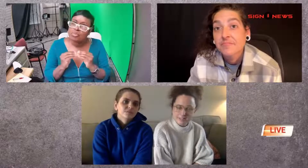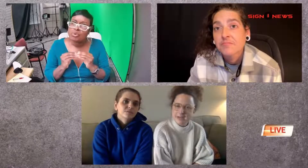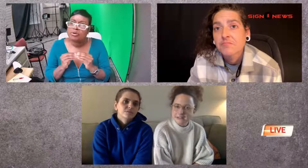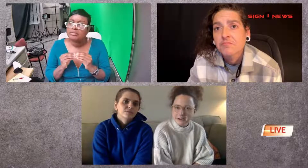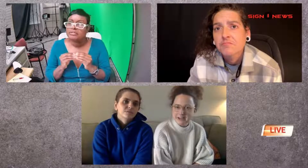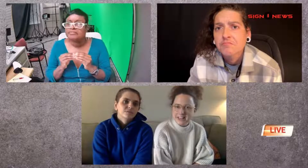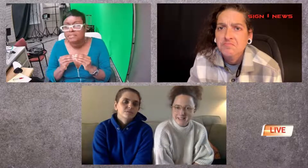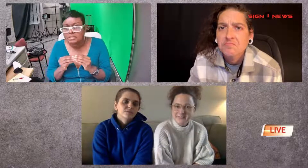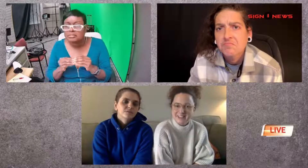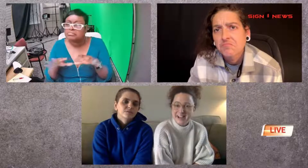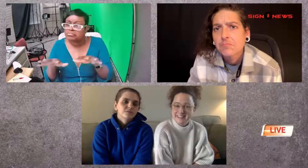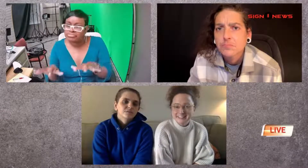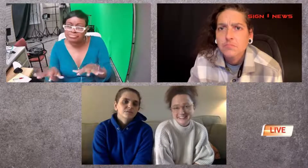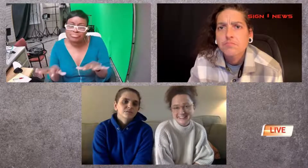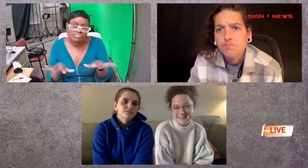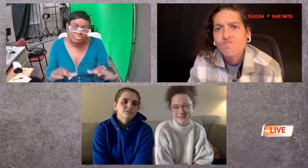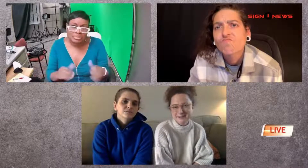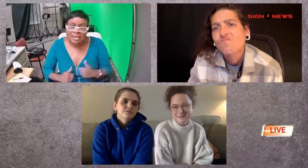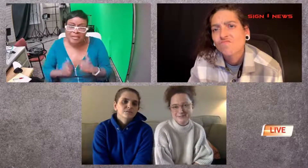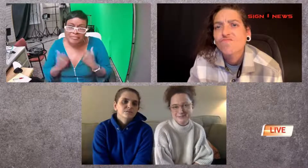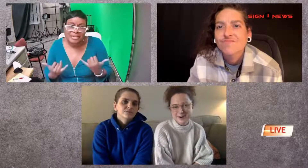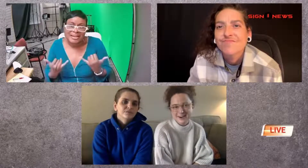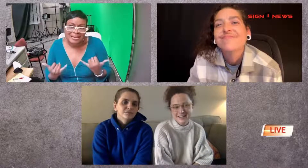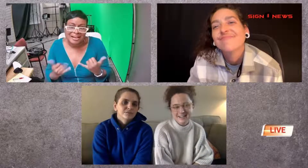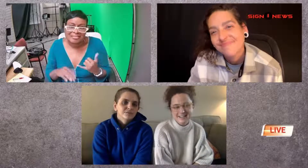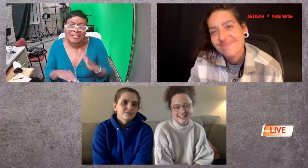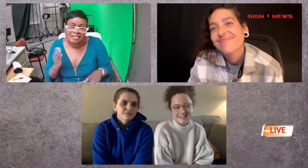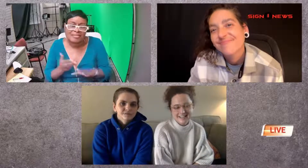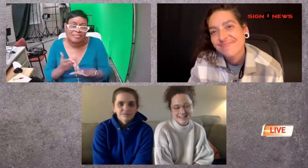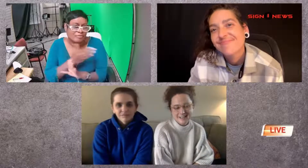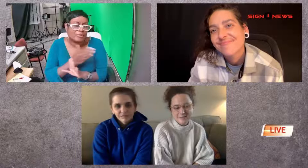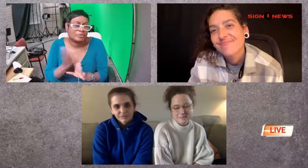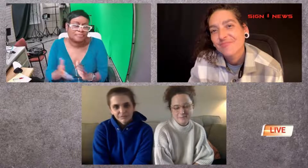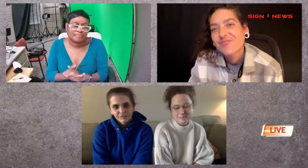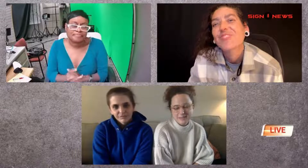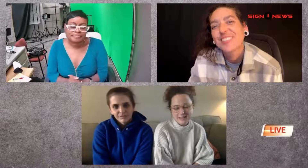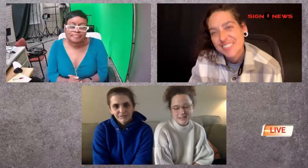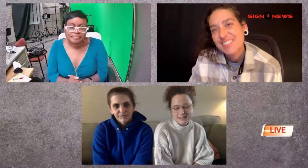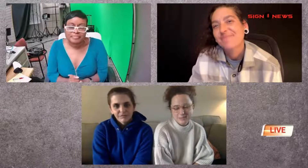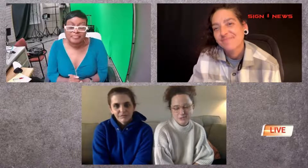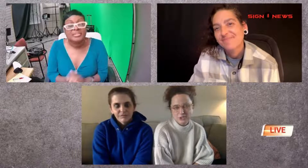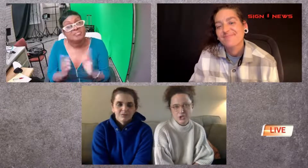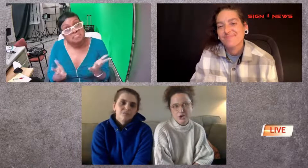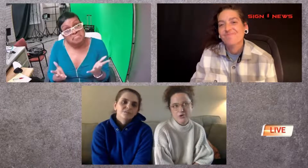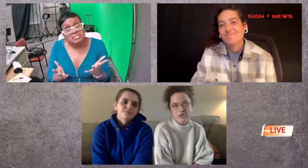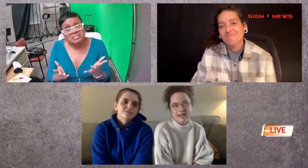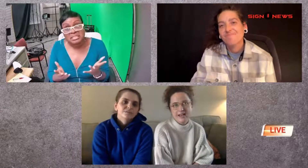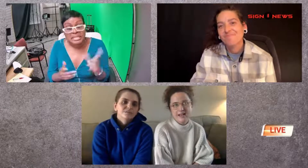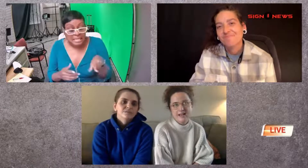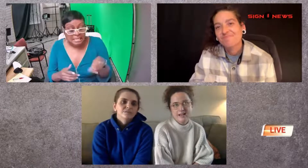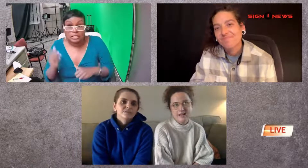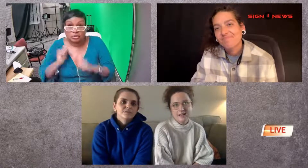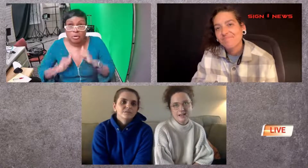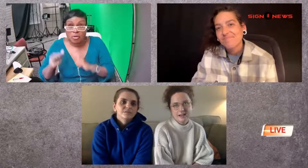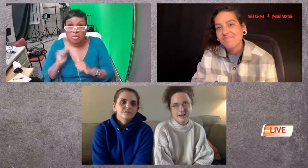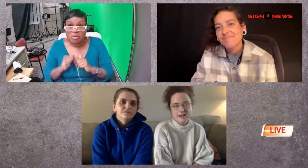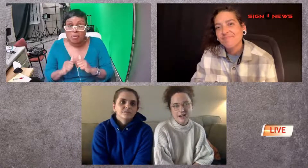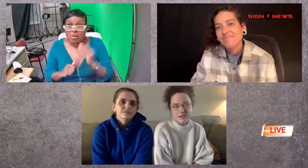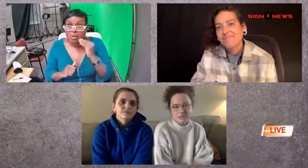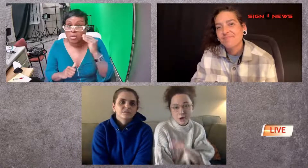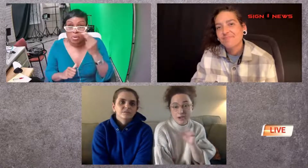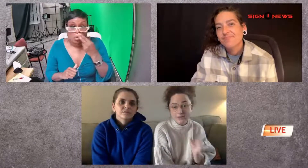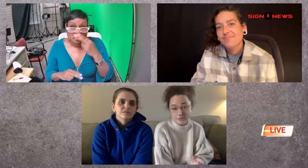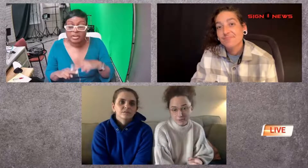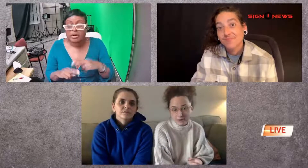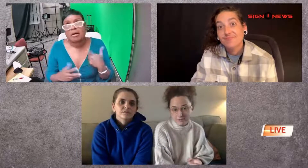a sedentary lifestyle than I was before. But this was a show that I